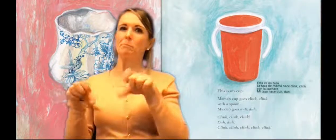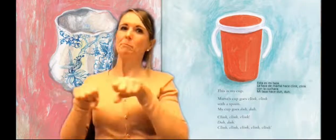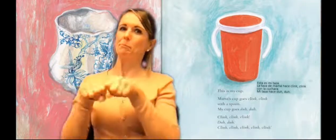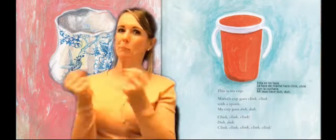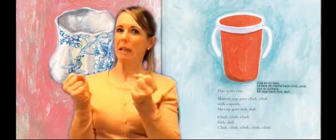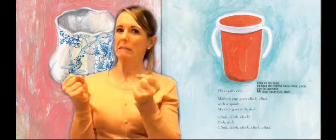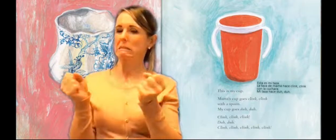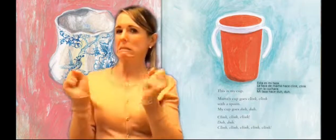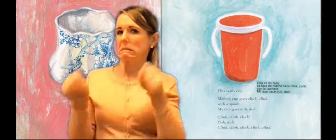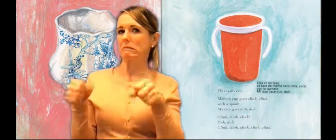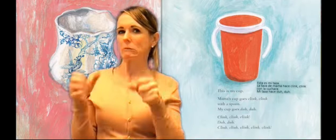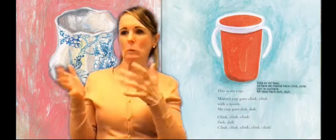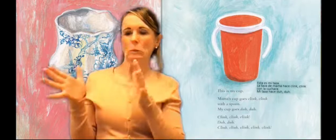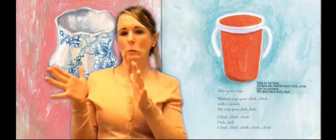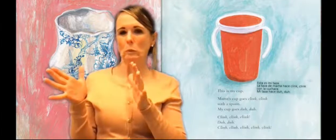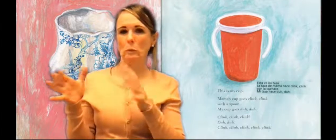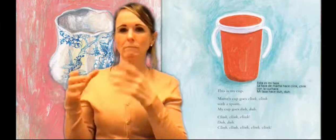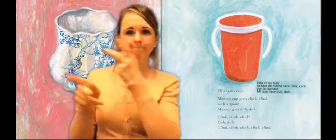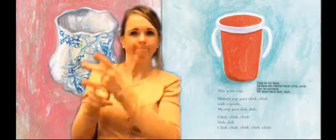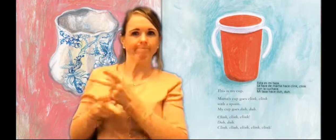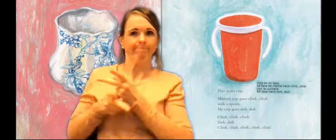Mama's cup can break.